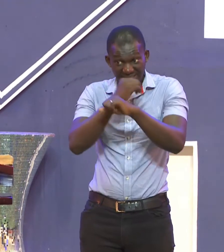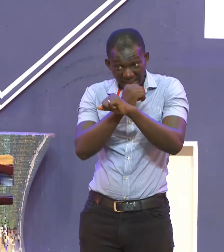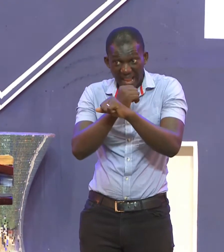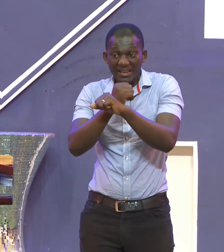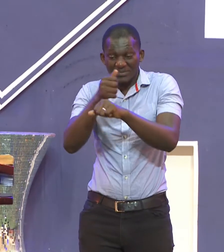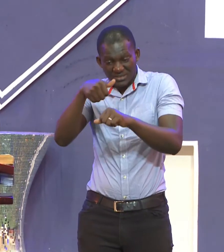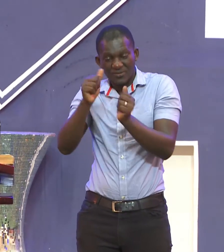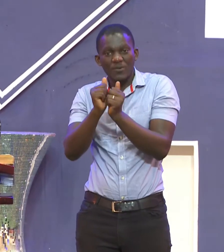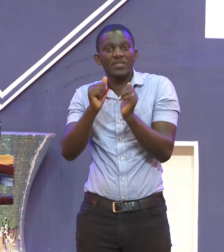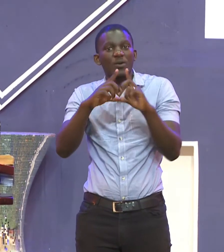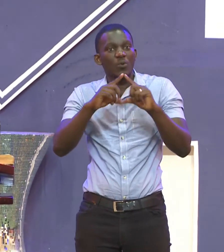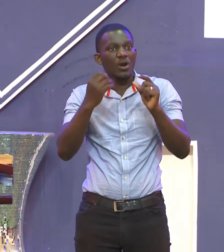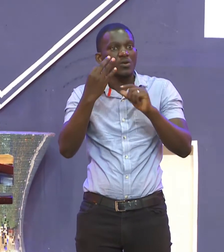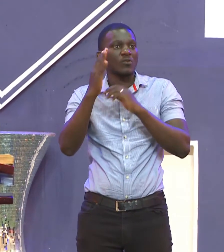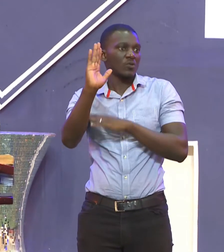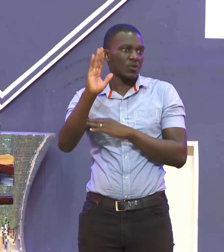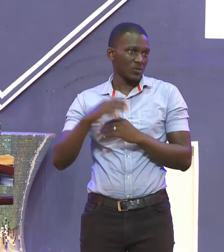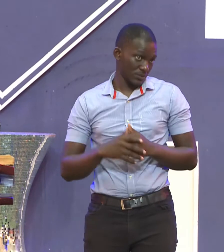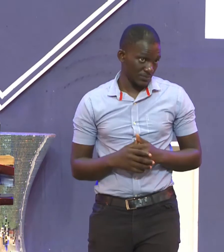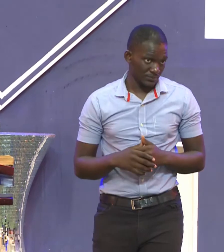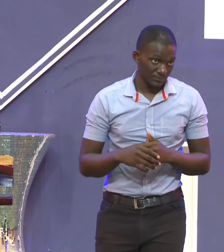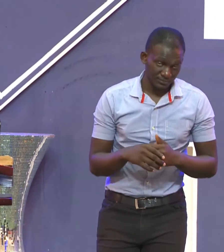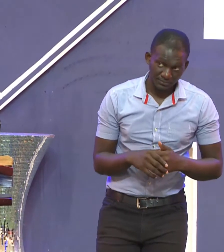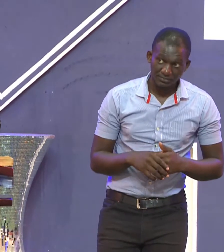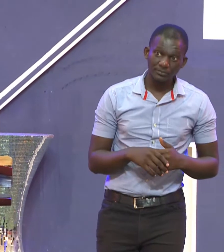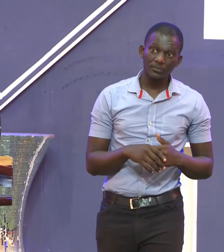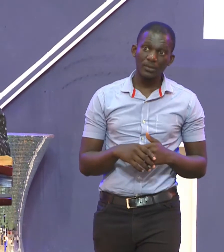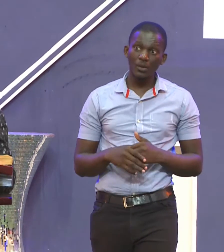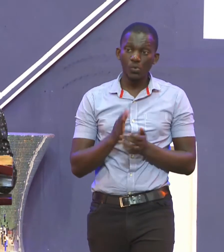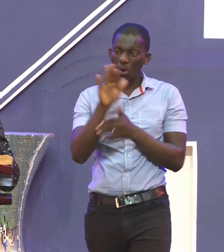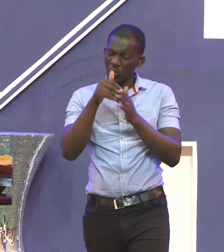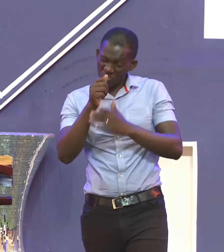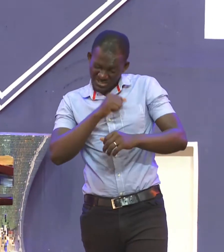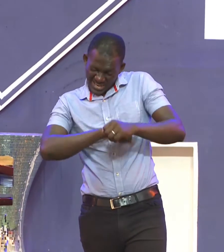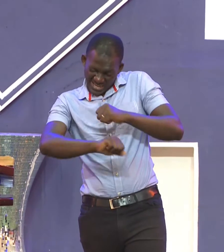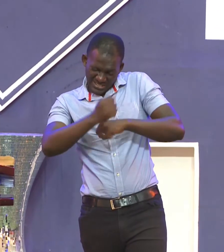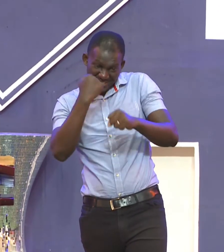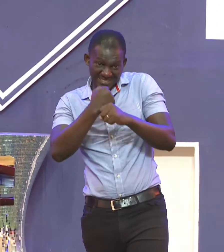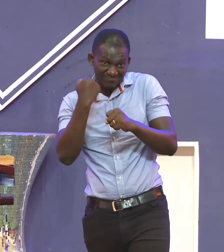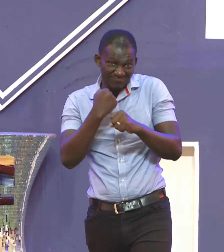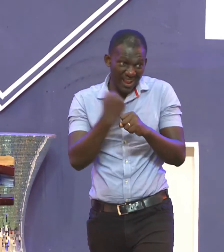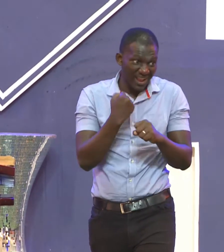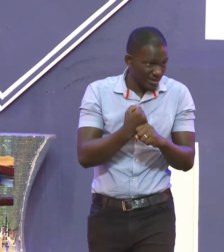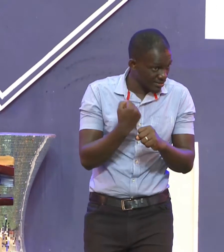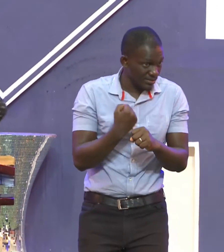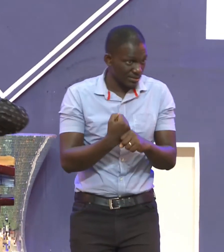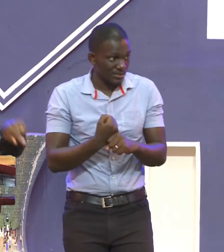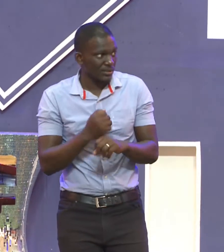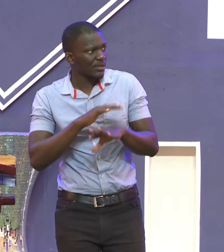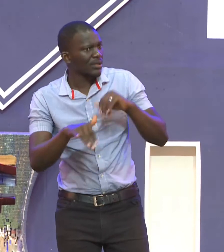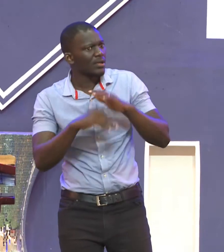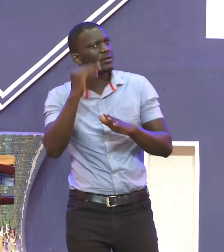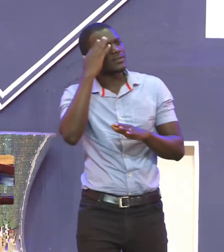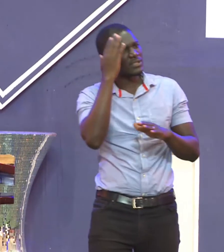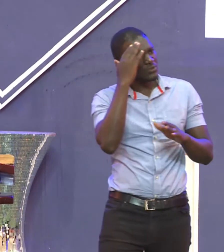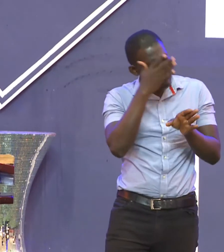And the Bible says that it always took heed of the word of God. Kati ebikolwa ebyo bye yakolanga. So those acts that he used to do, teyamanyanga nti ate